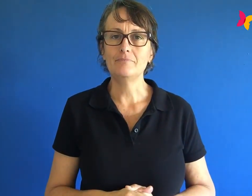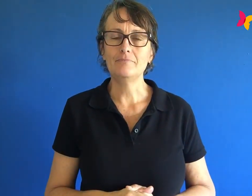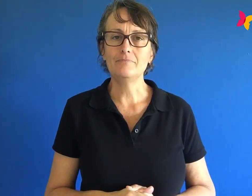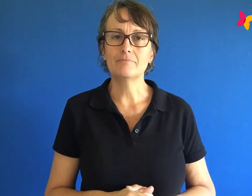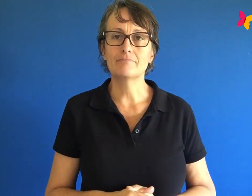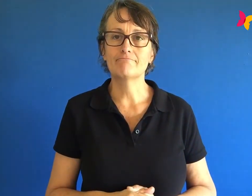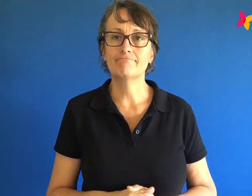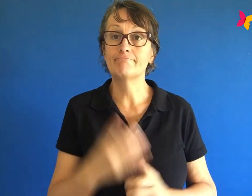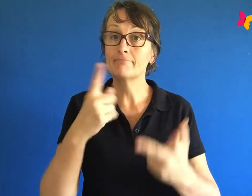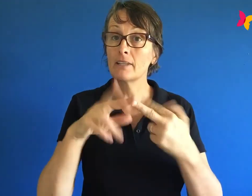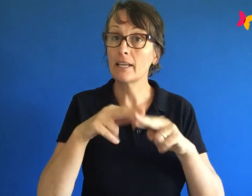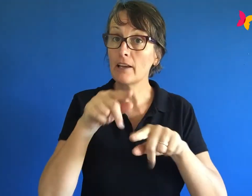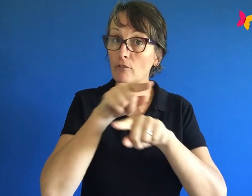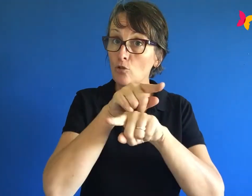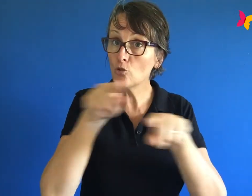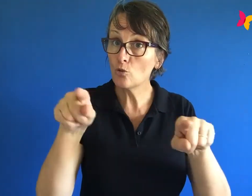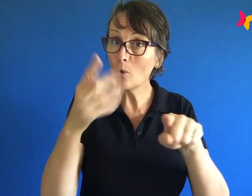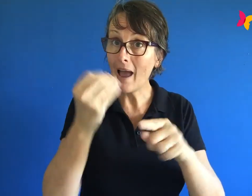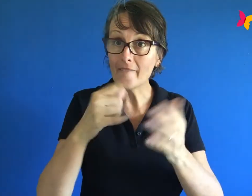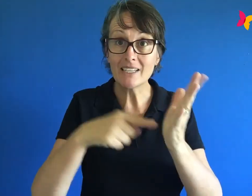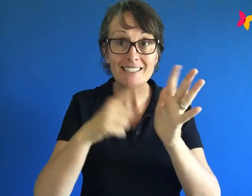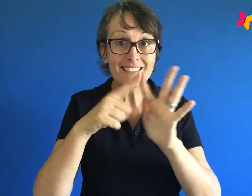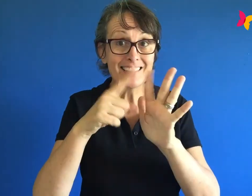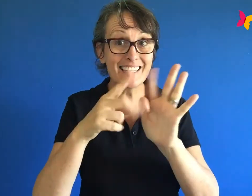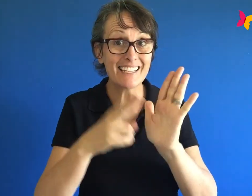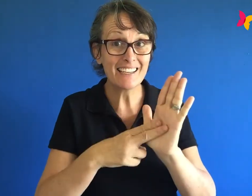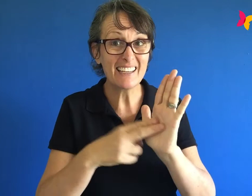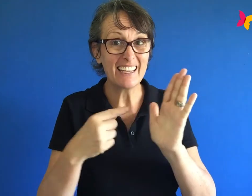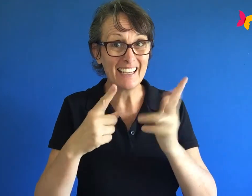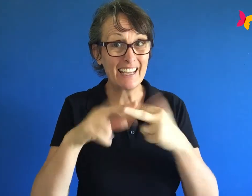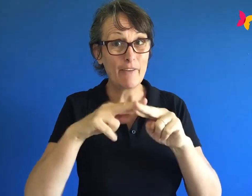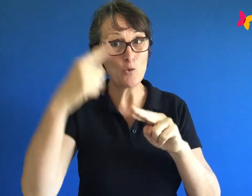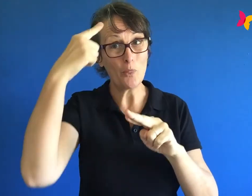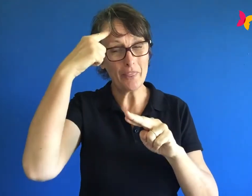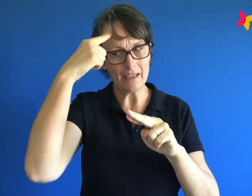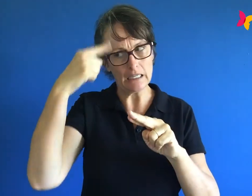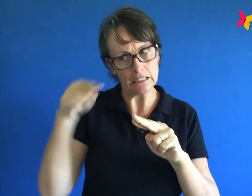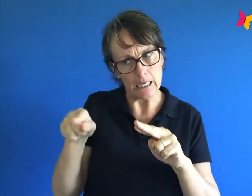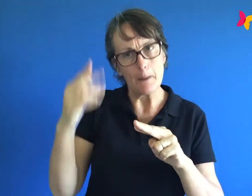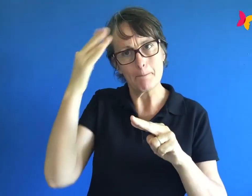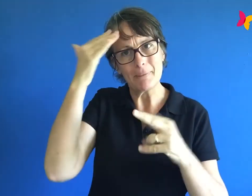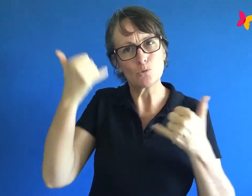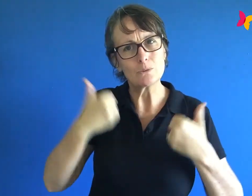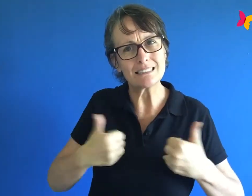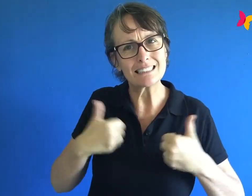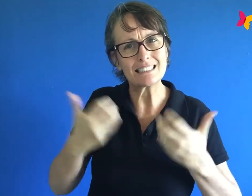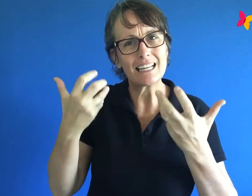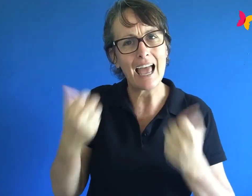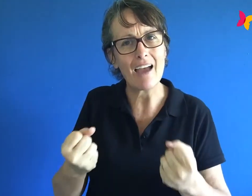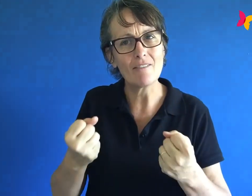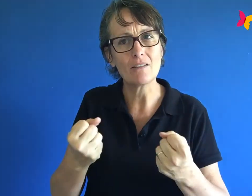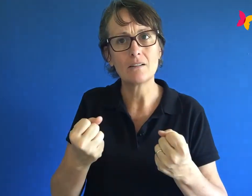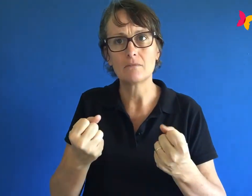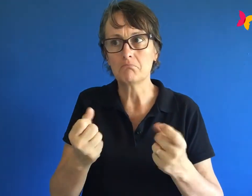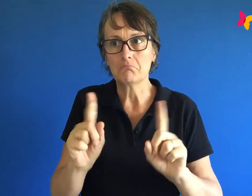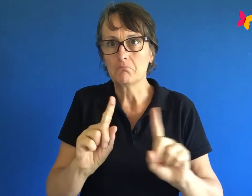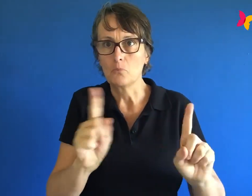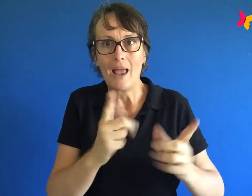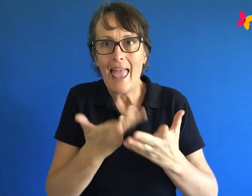parent of teenagers and you think mental health help might be required, what's the first thing you do to get support? Lots